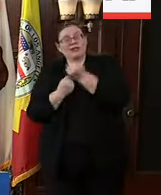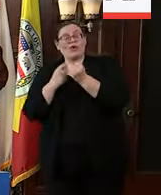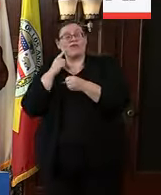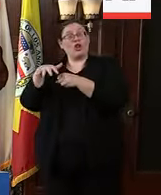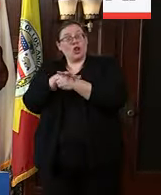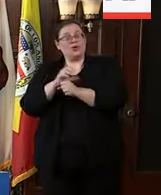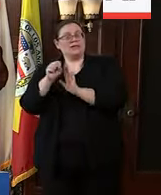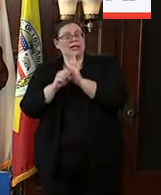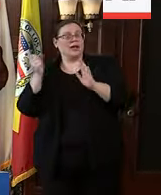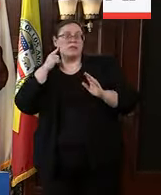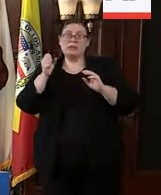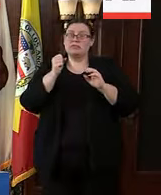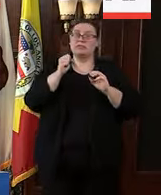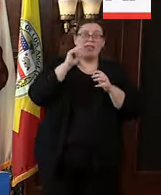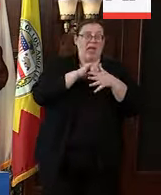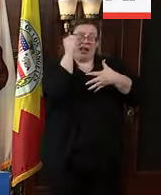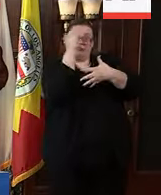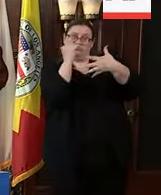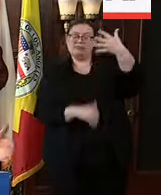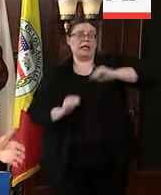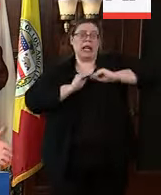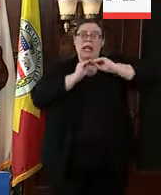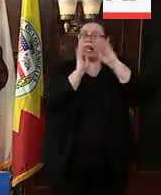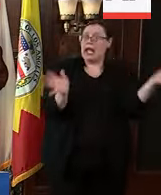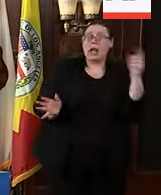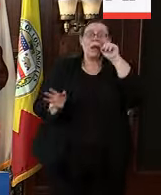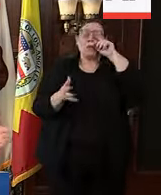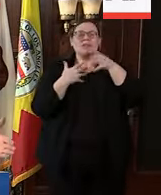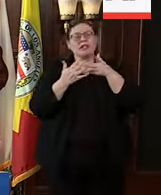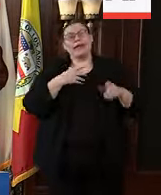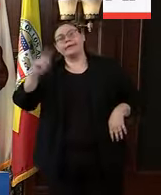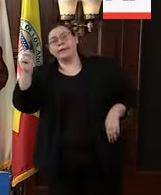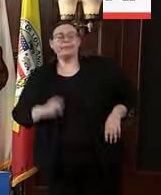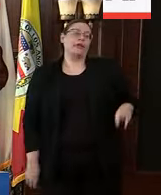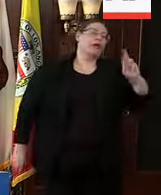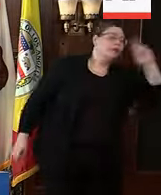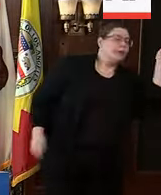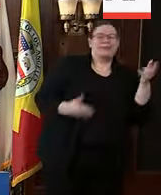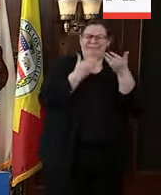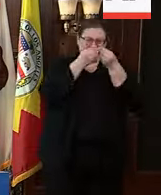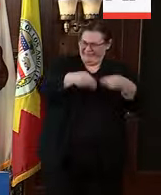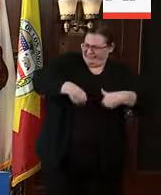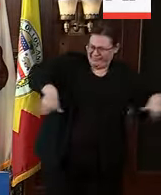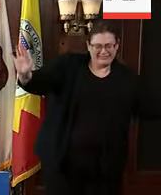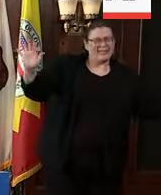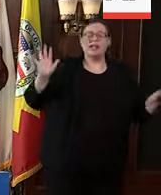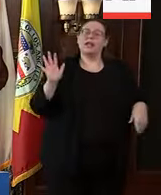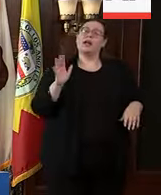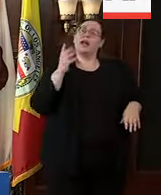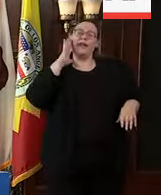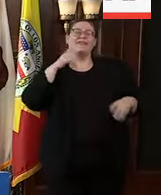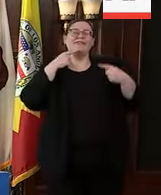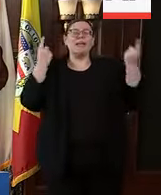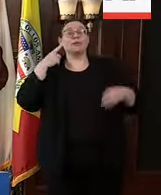clear, crystal clear list that isn't about red or blue, Democrat or Republican. It is about red, white, and blue, and